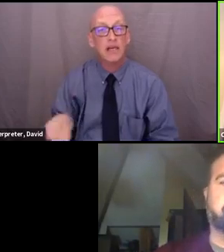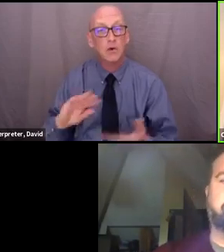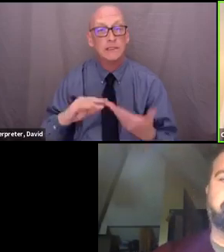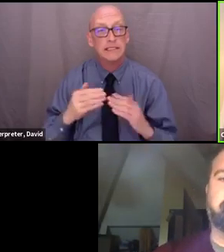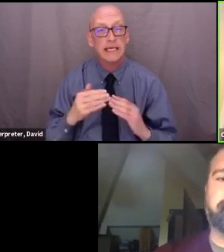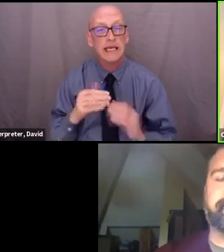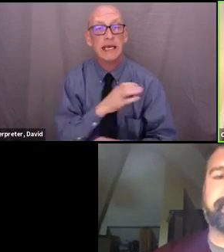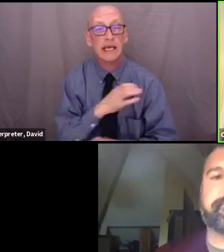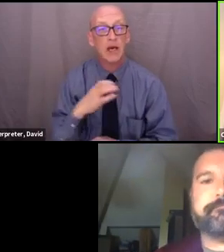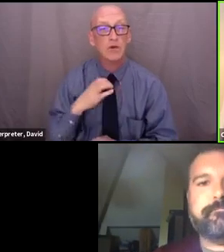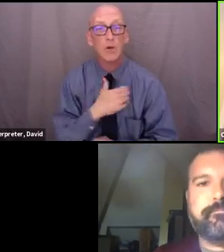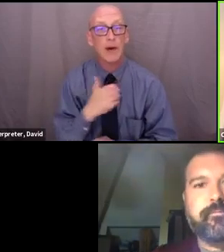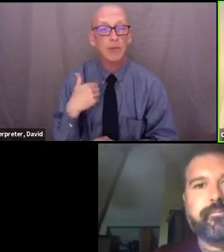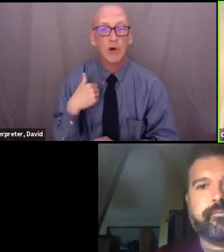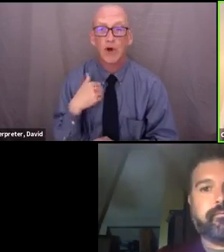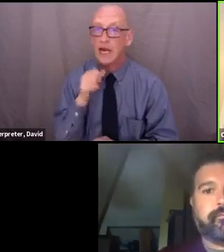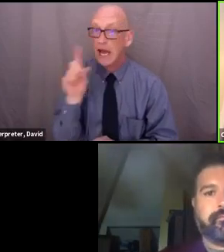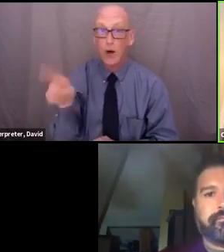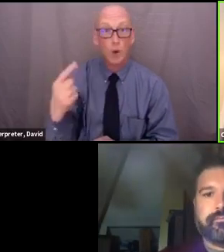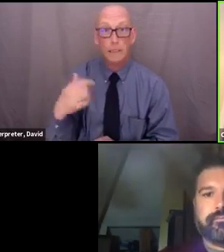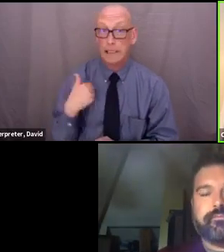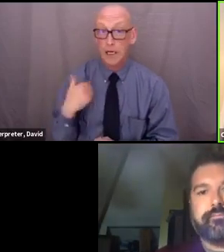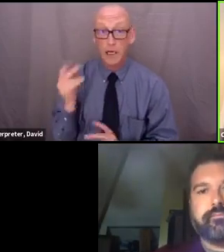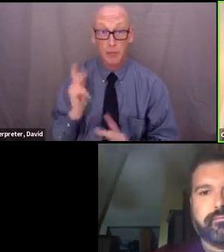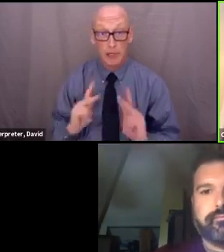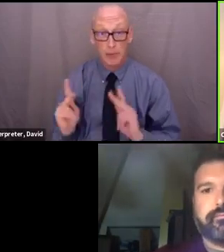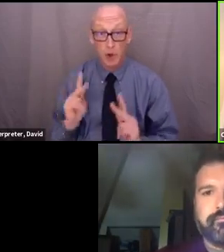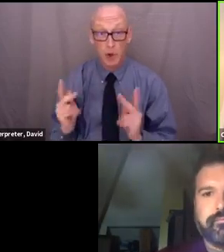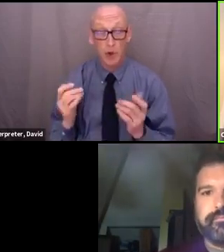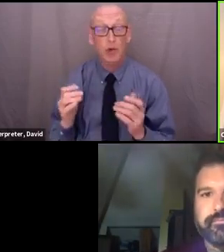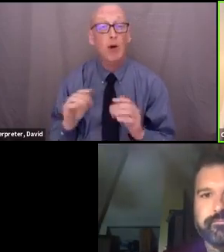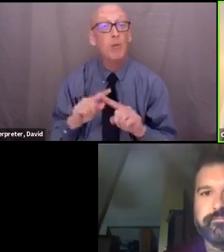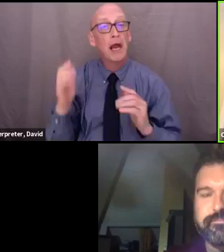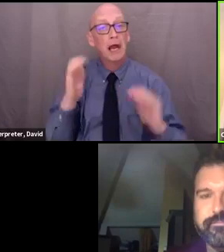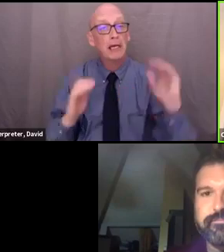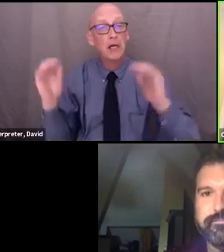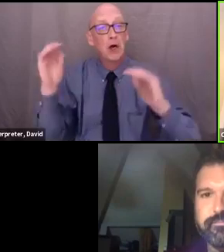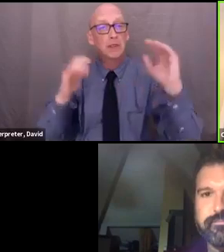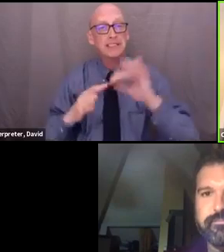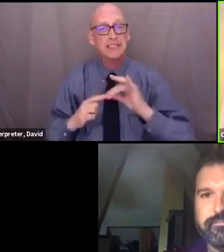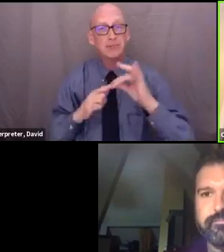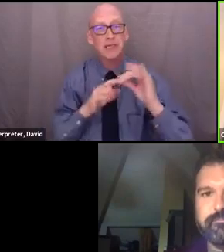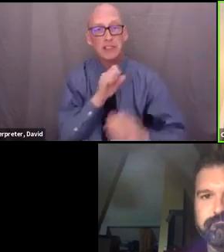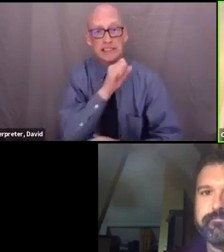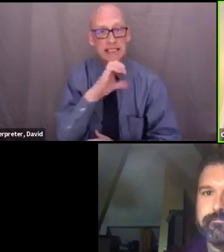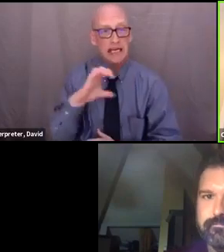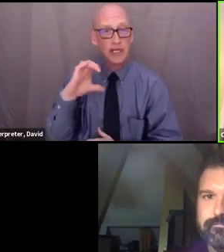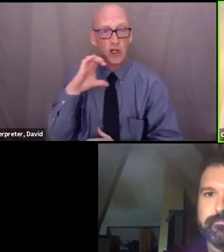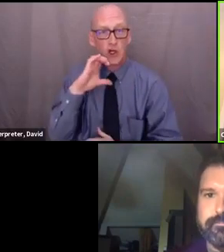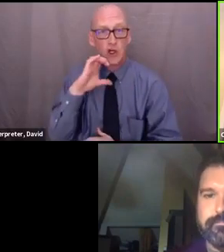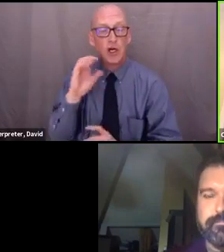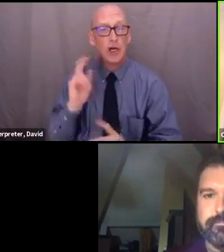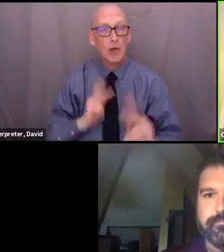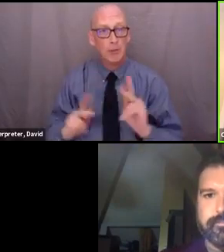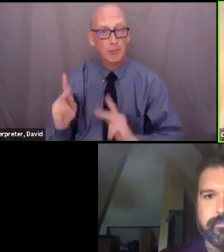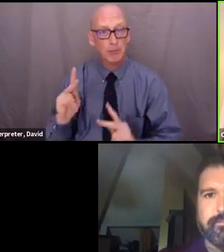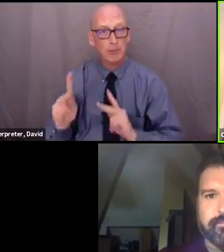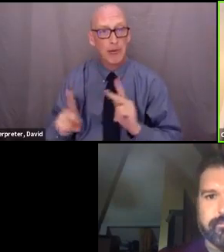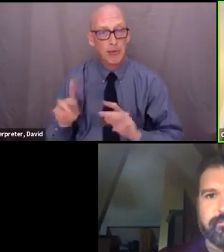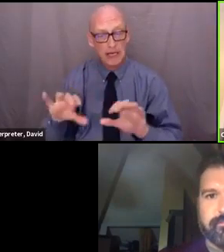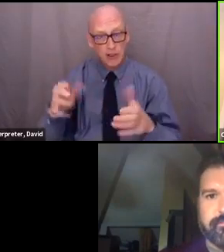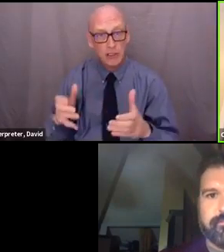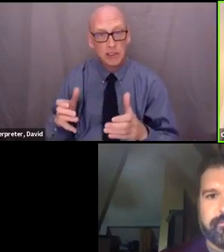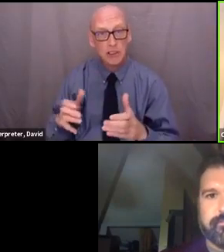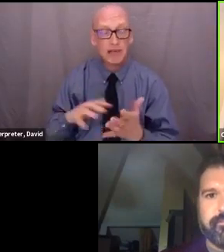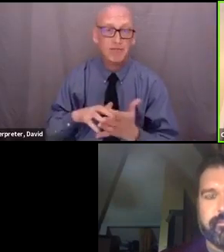Council member. And Nick, it's not just young people though, adults and especially our senior population is also particularly vulnerable